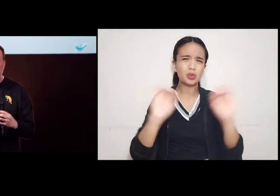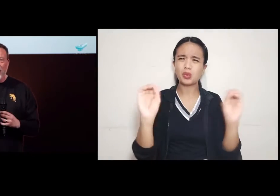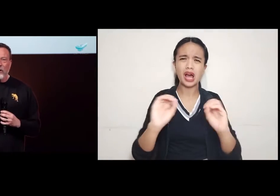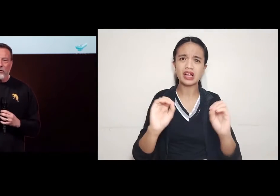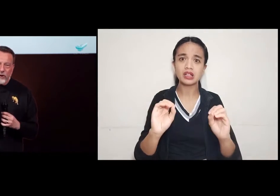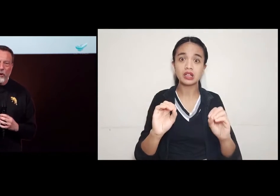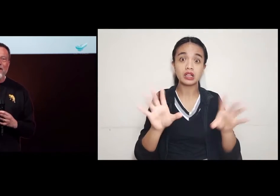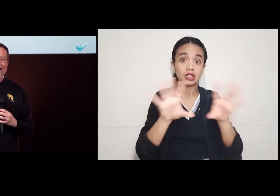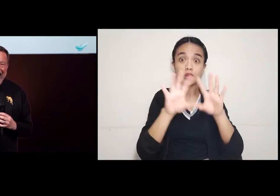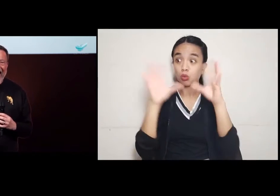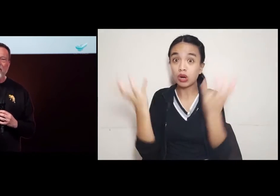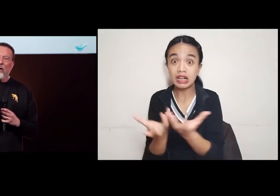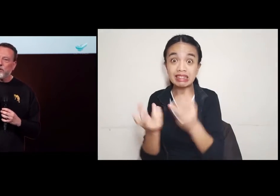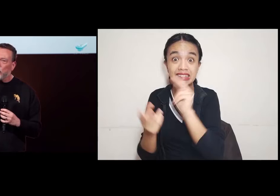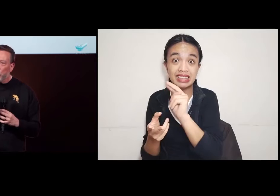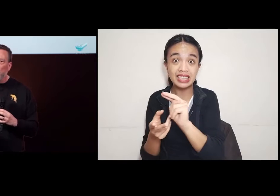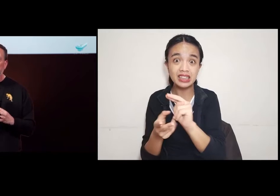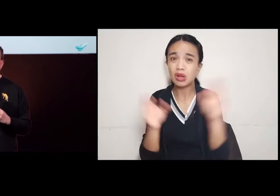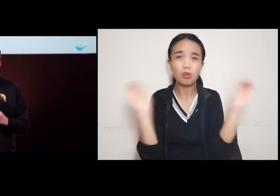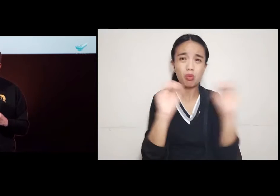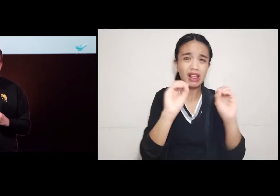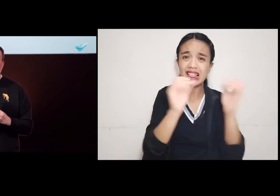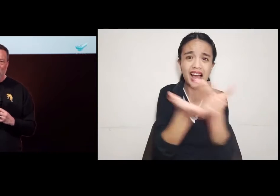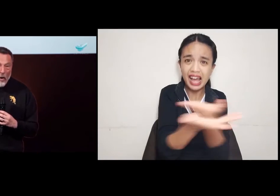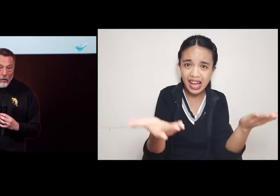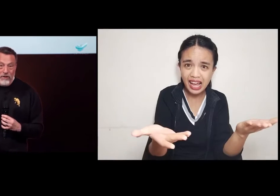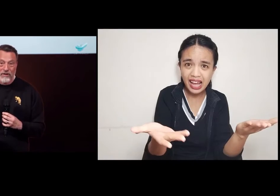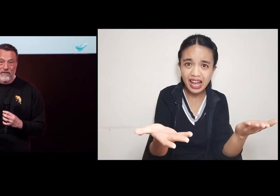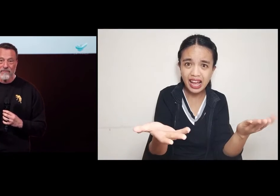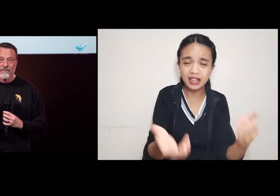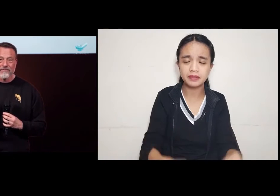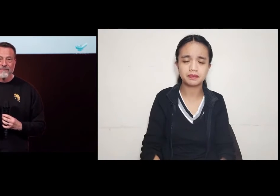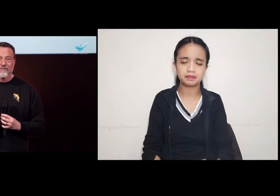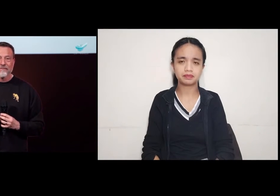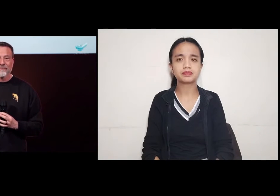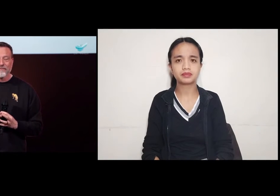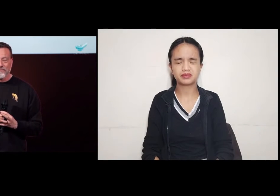second you do not have what the world needs most.